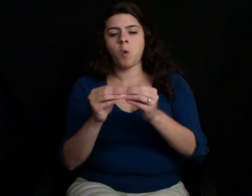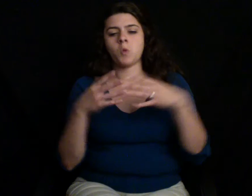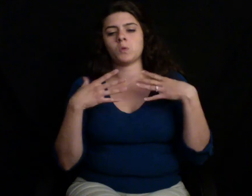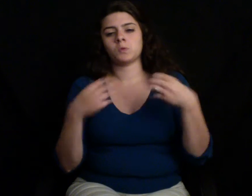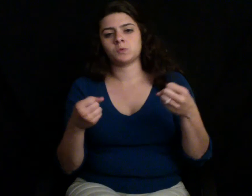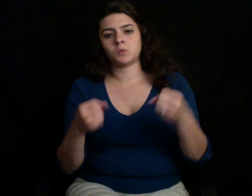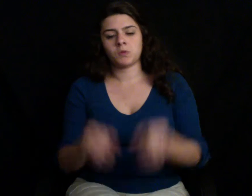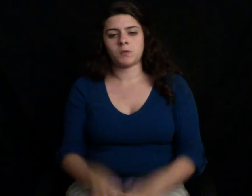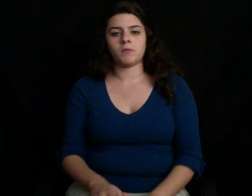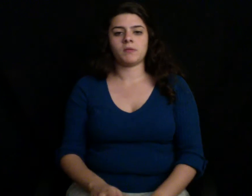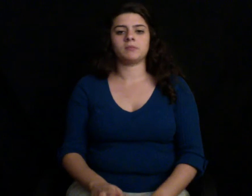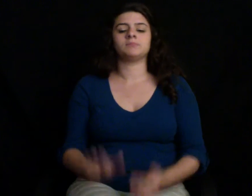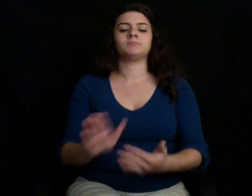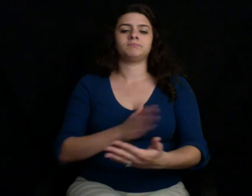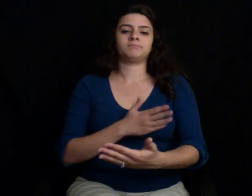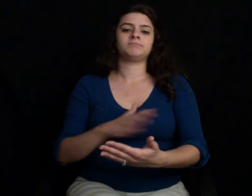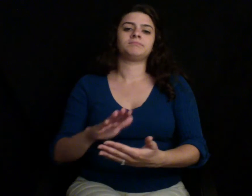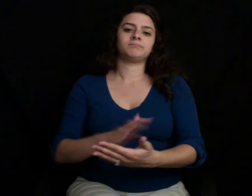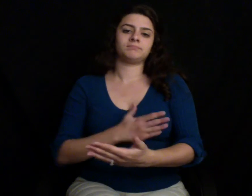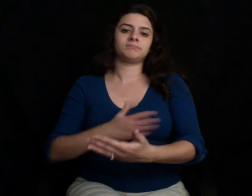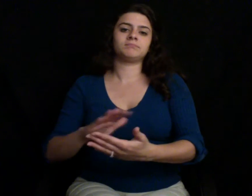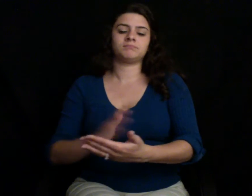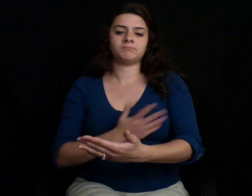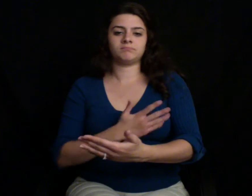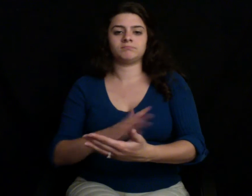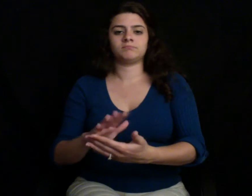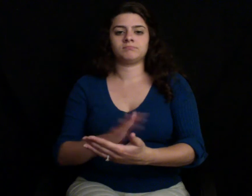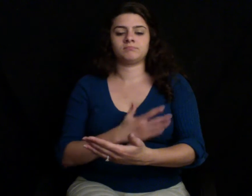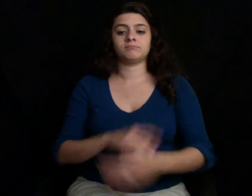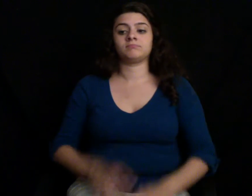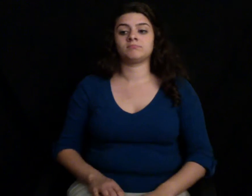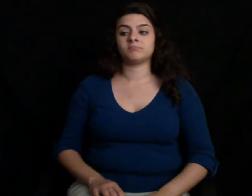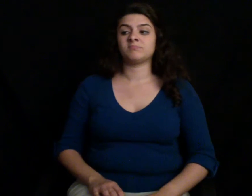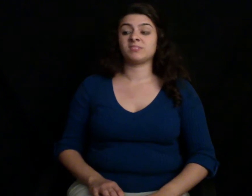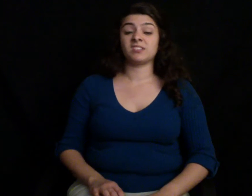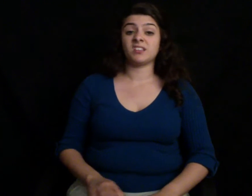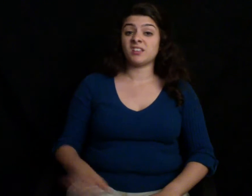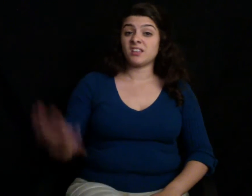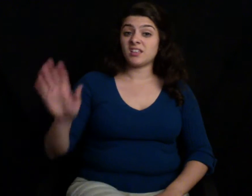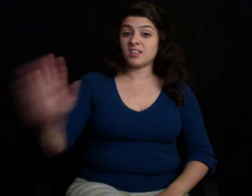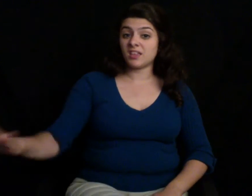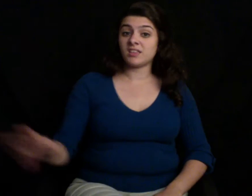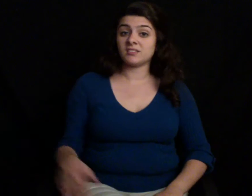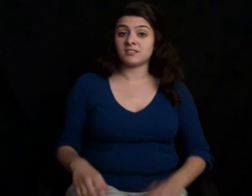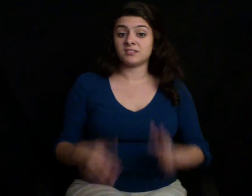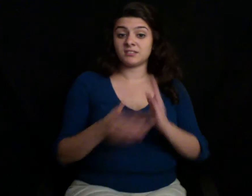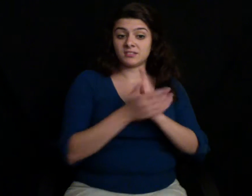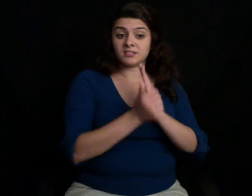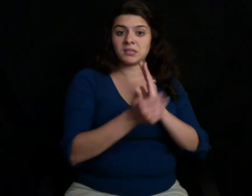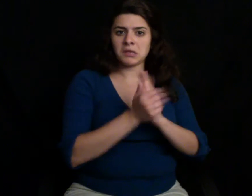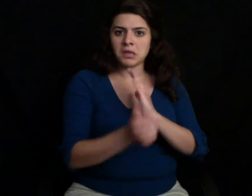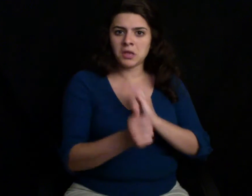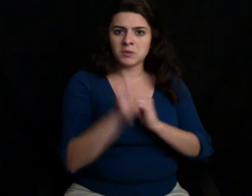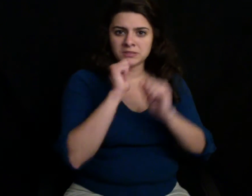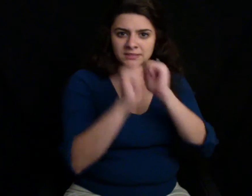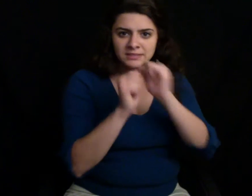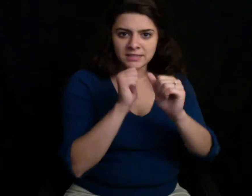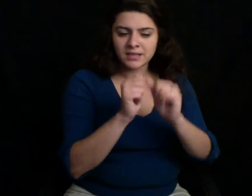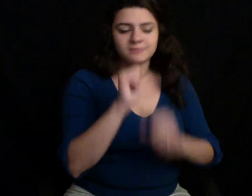live my life just like a movie. It's undeniable that Daystorm has some incredible talents. He managed to overcome physical abuse from his